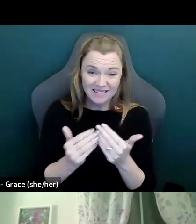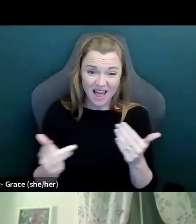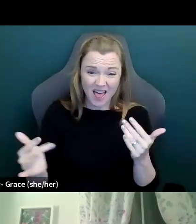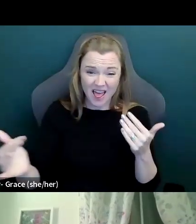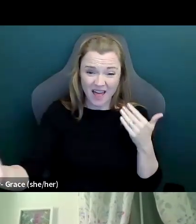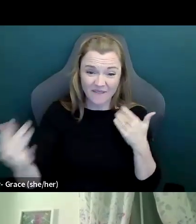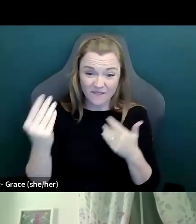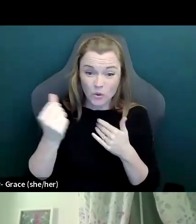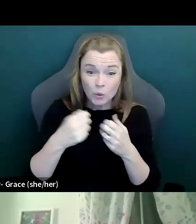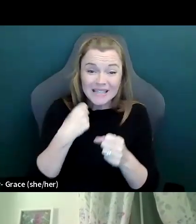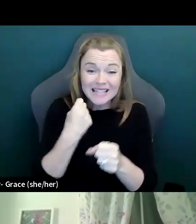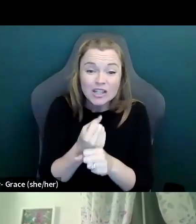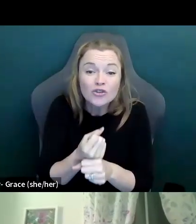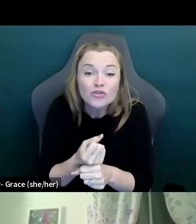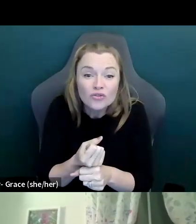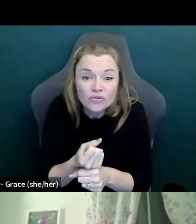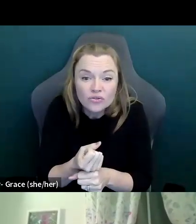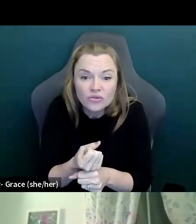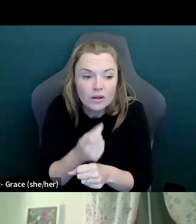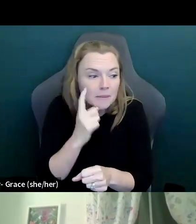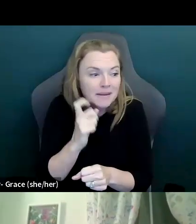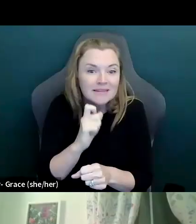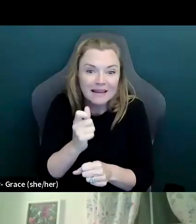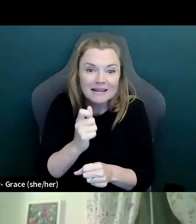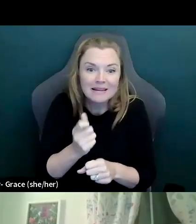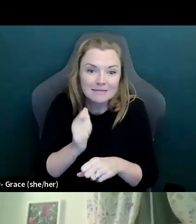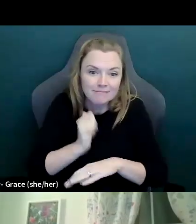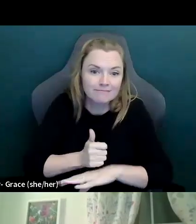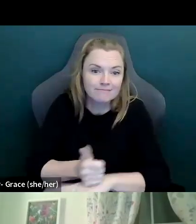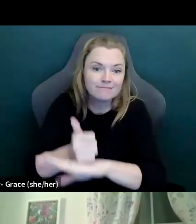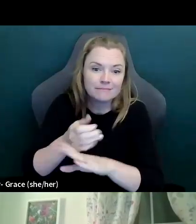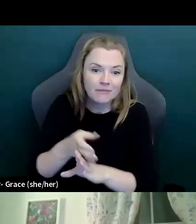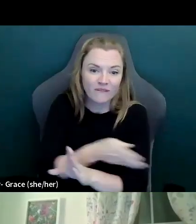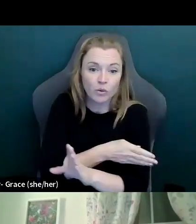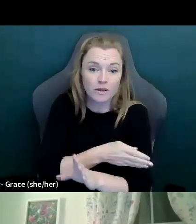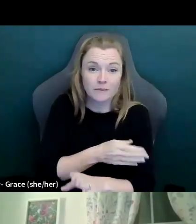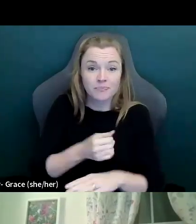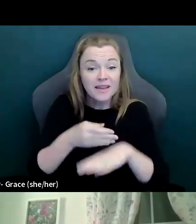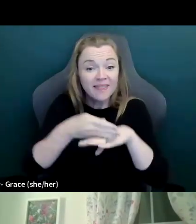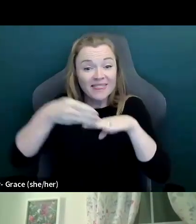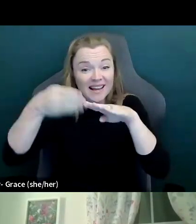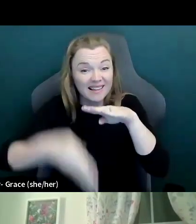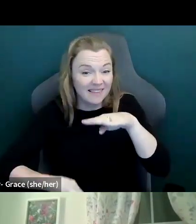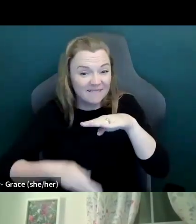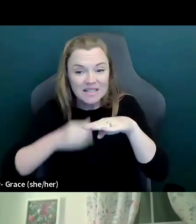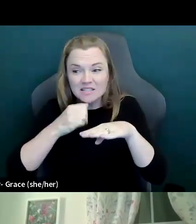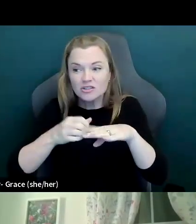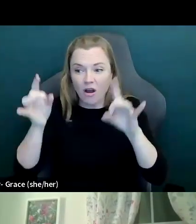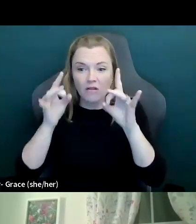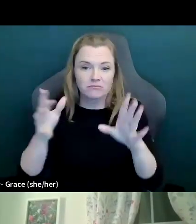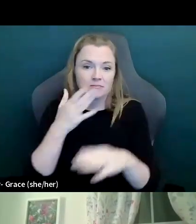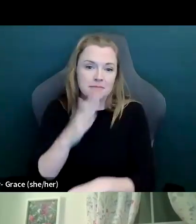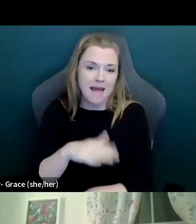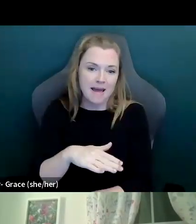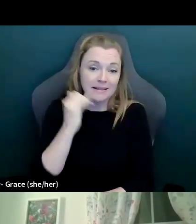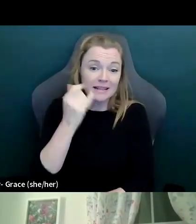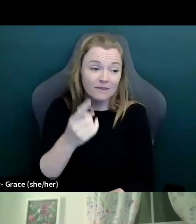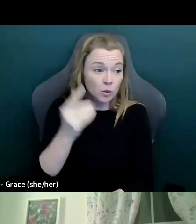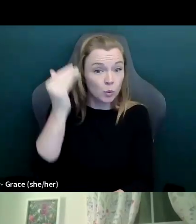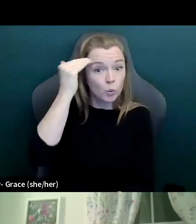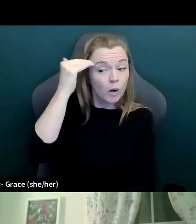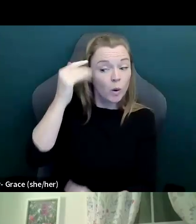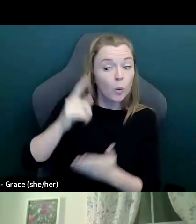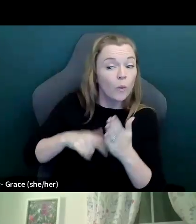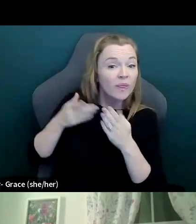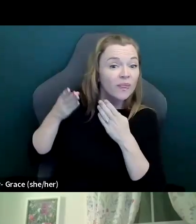services because they didn't do it. So, and the cliff is not as bad as you think it's going to be if you are aware of what